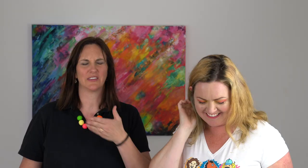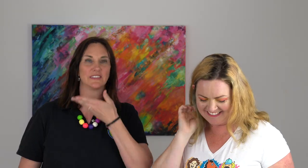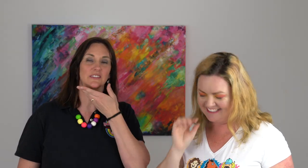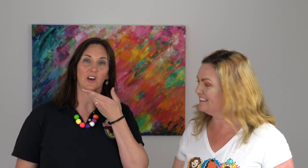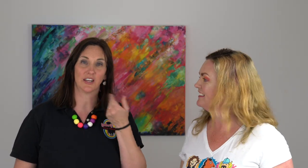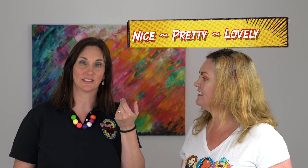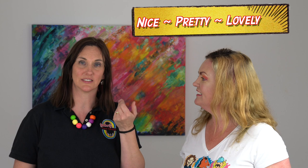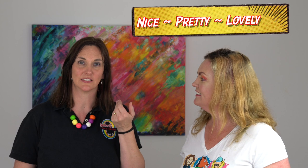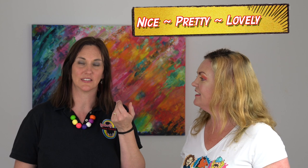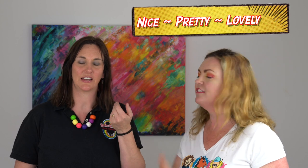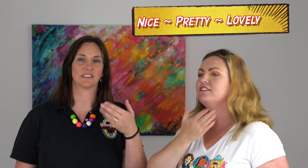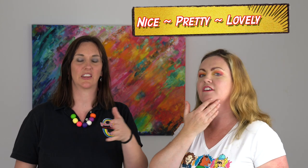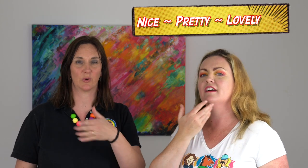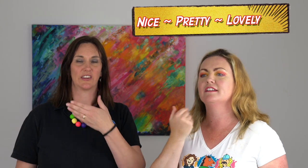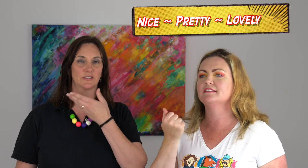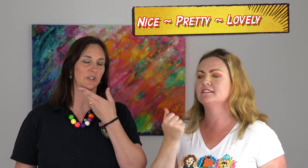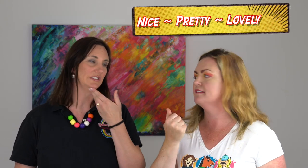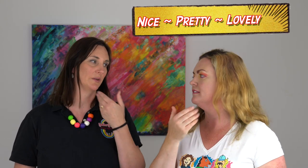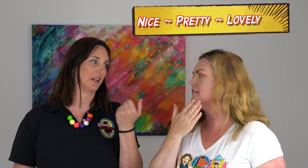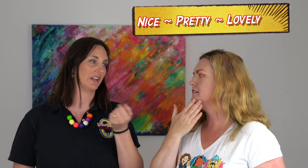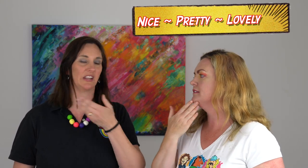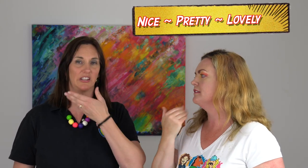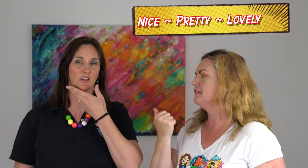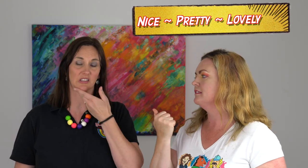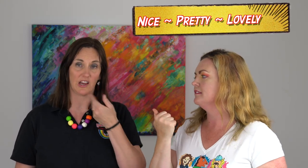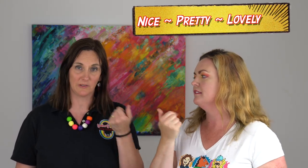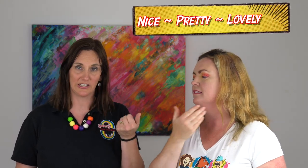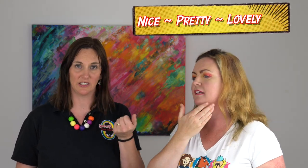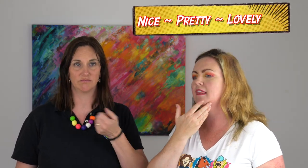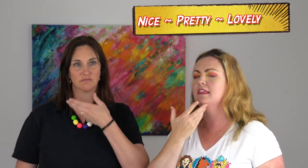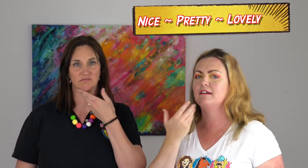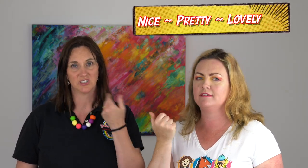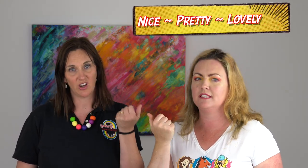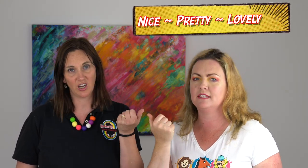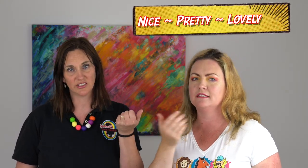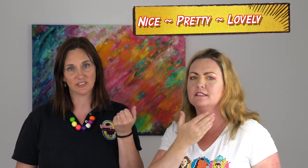This is nice. And it's another one of these words that can mean anything. So it's lovely. Nice.